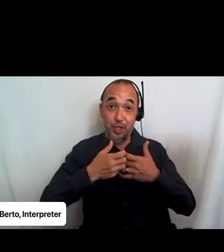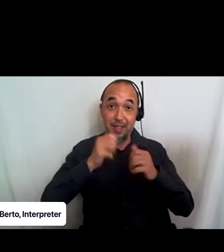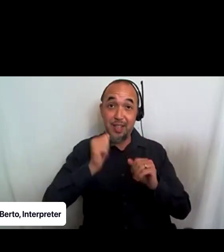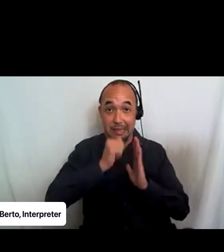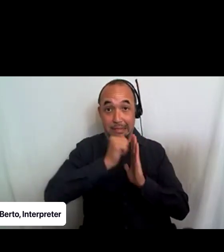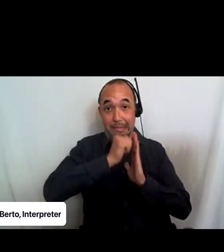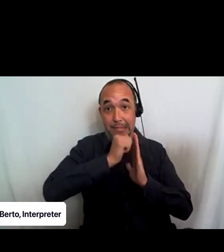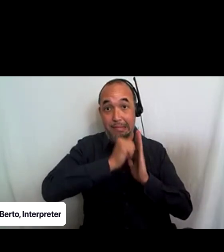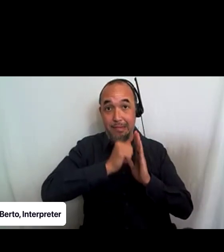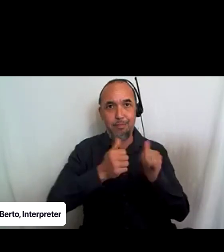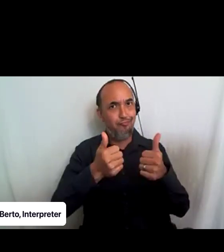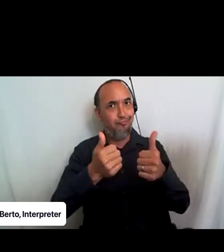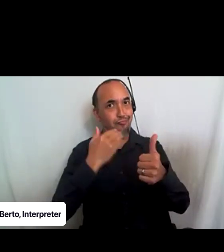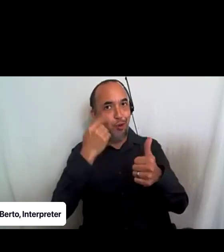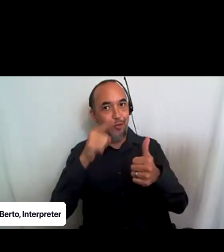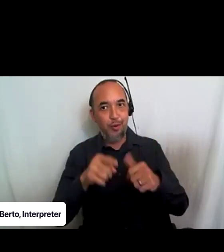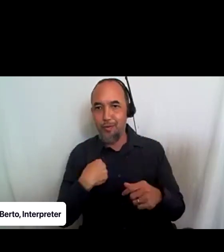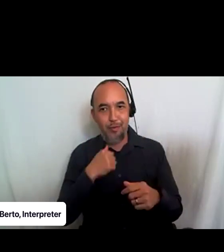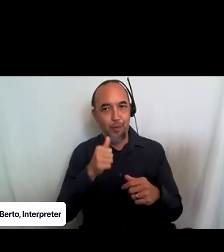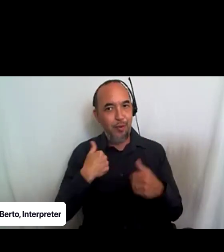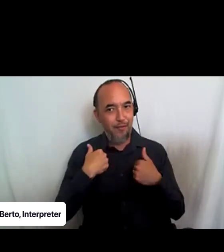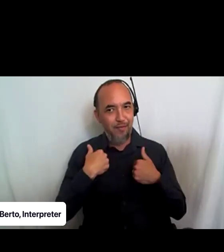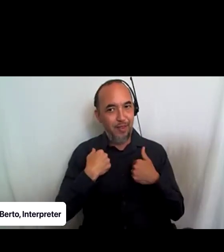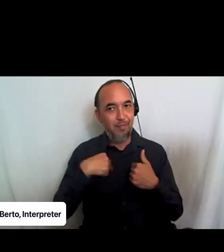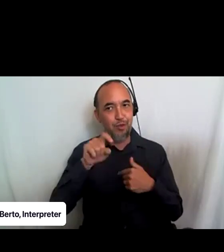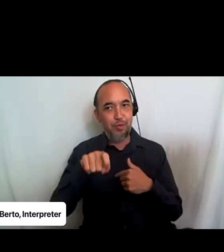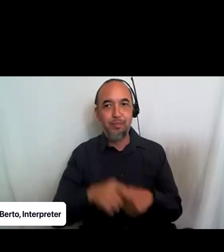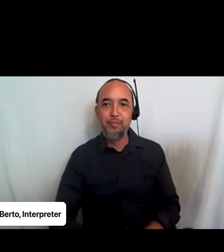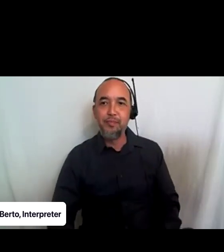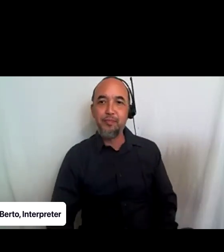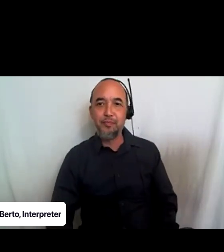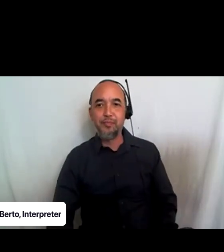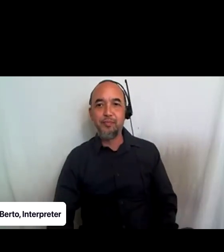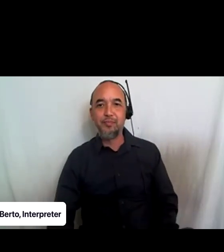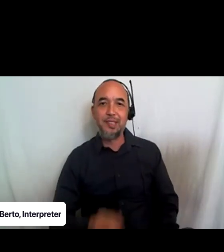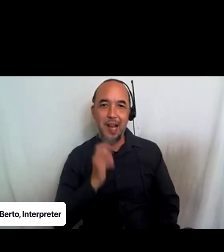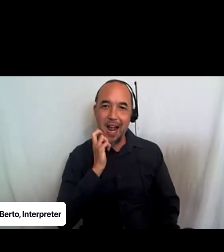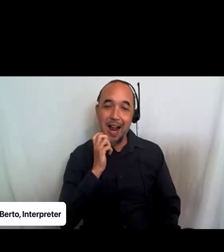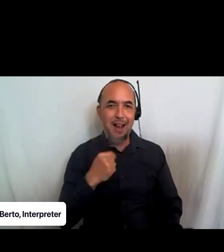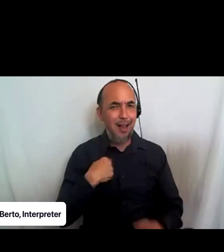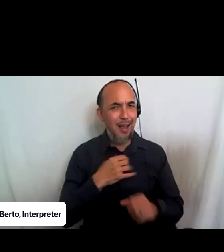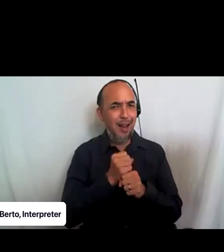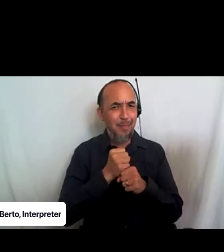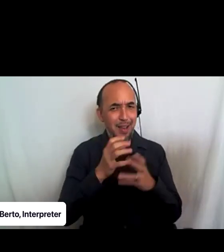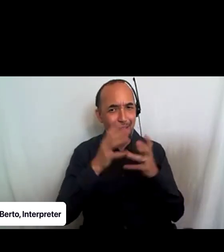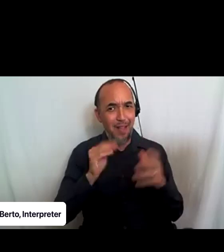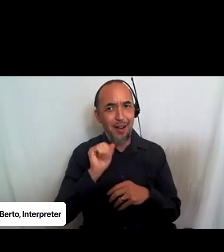find. I don't have that. I should get it, seeing as how much mac and cheese I make on a daily